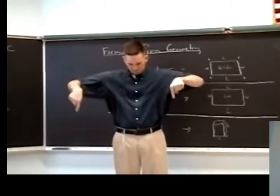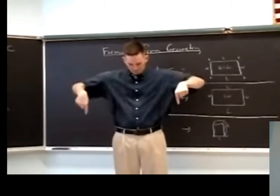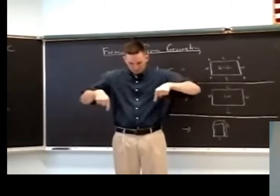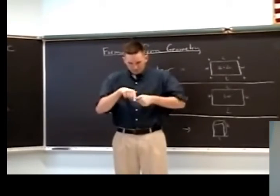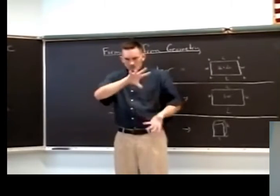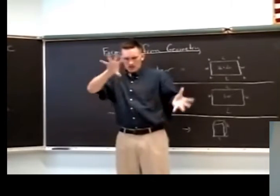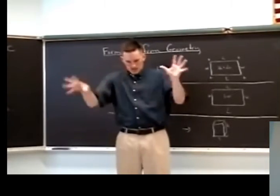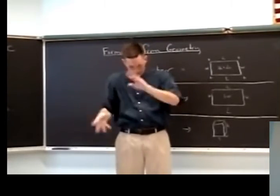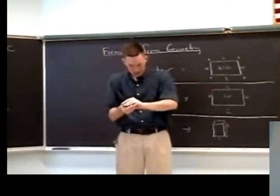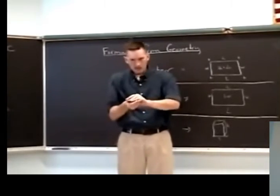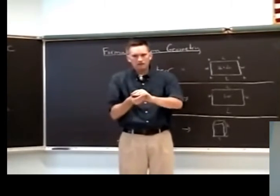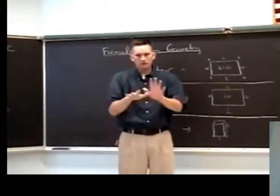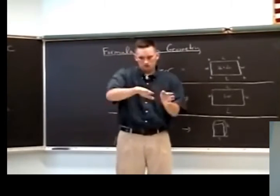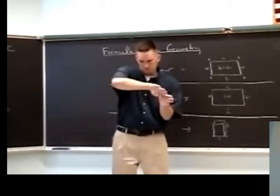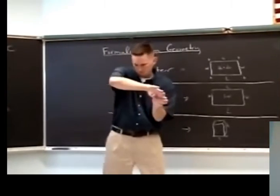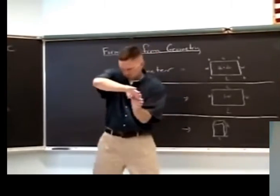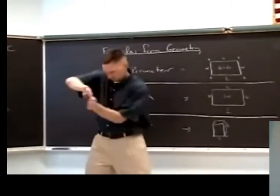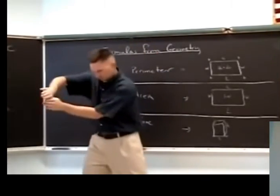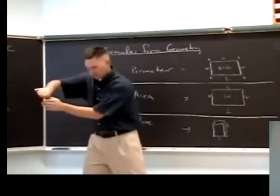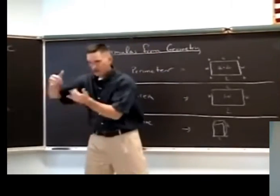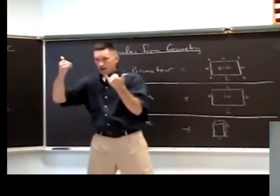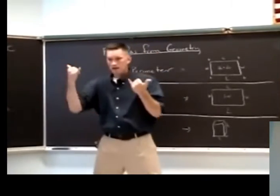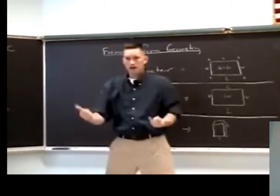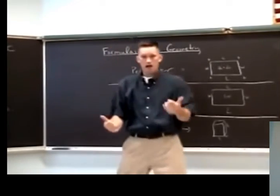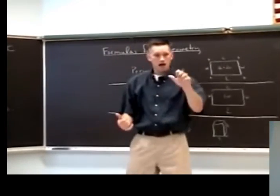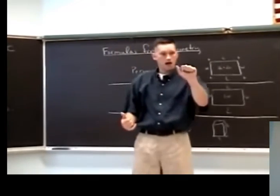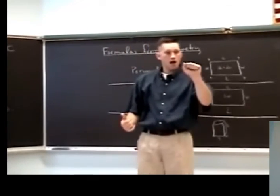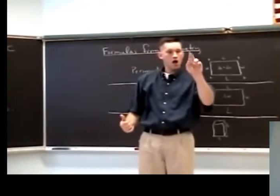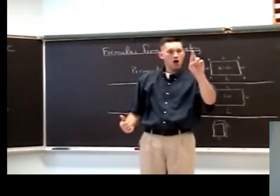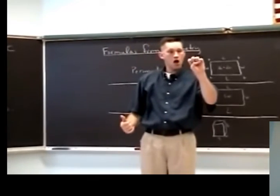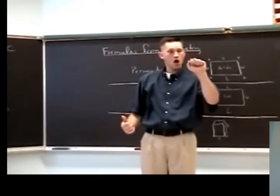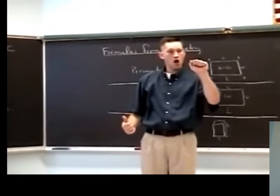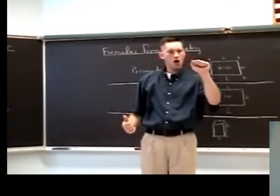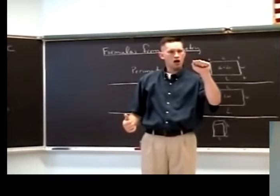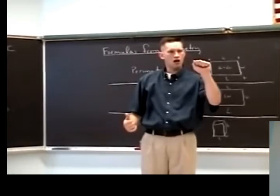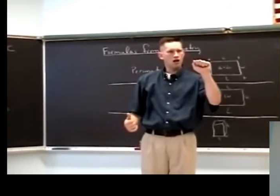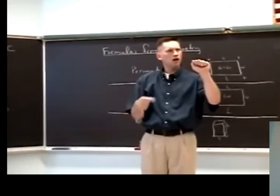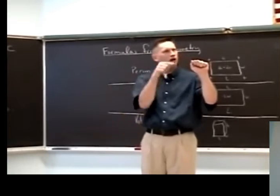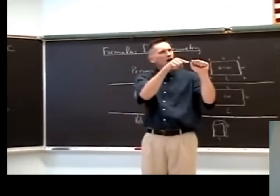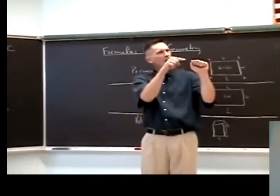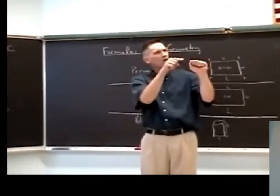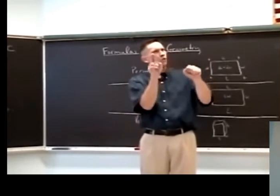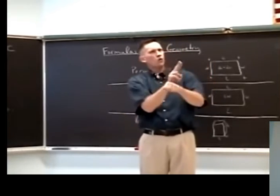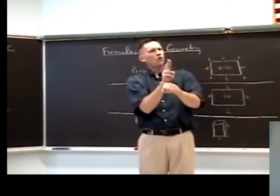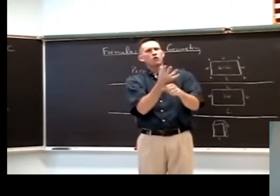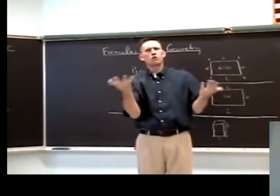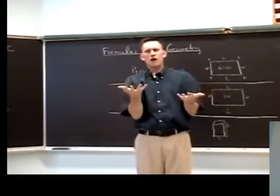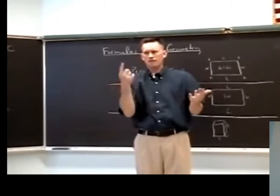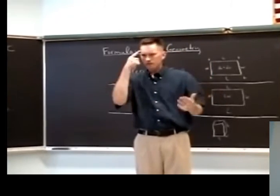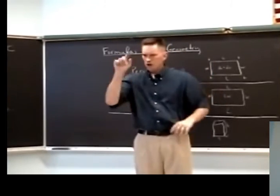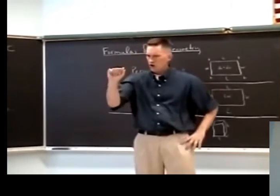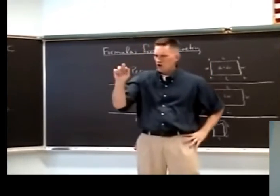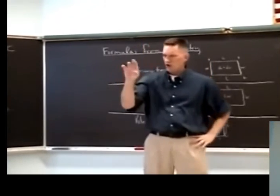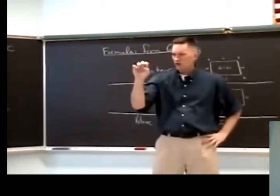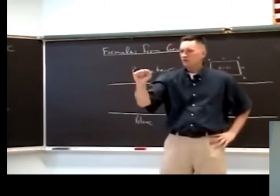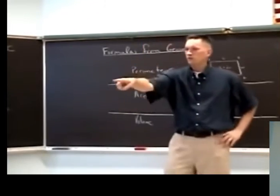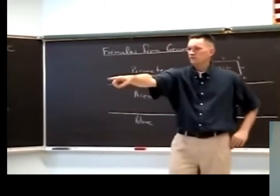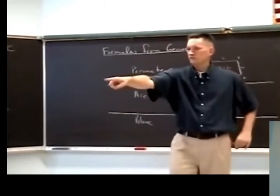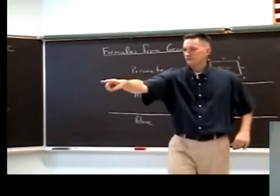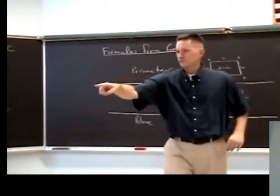And that's called the perimeter of how many sides added up all together in order to find how many